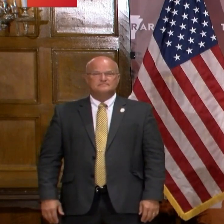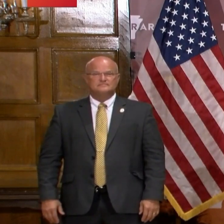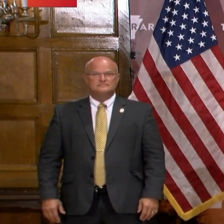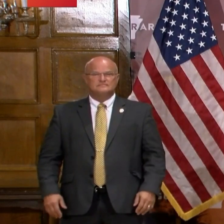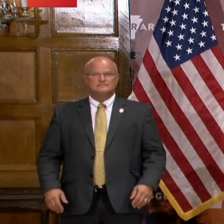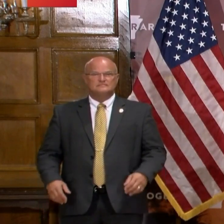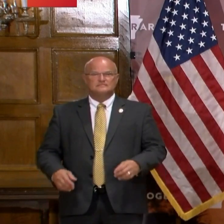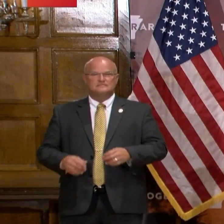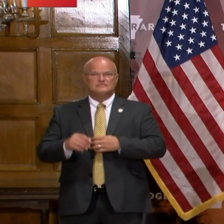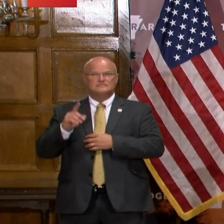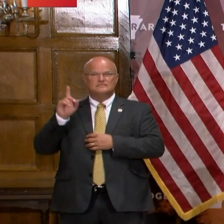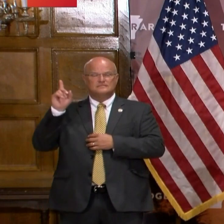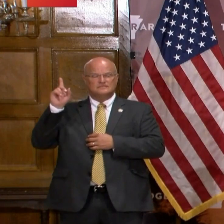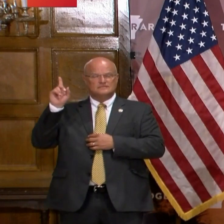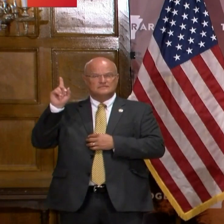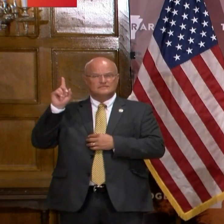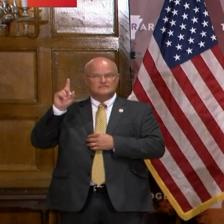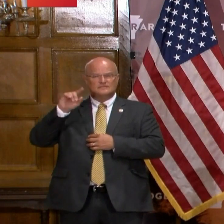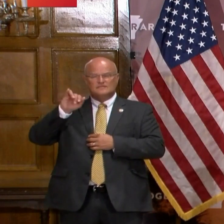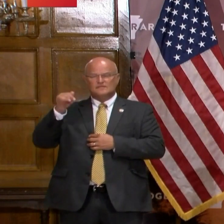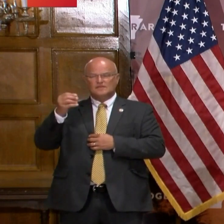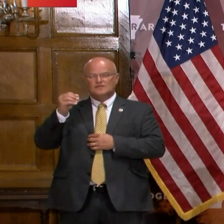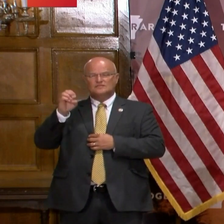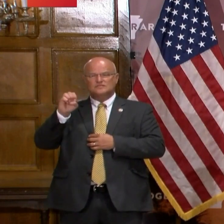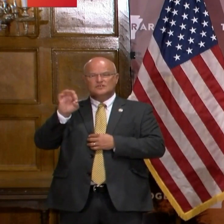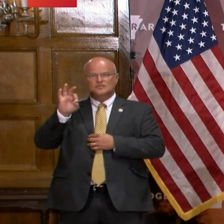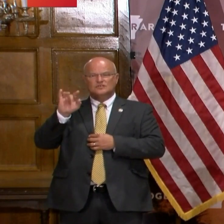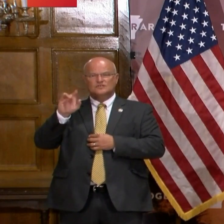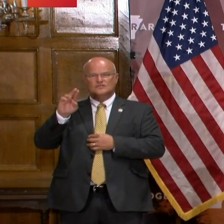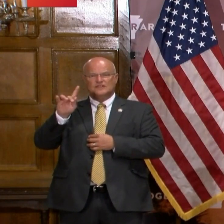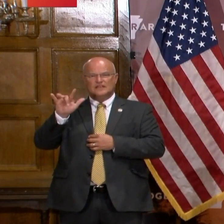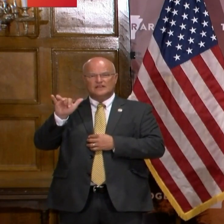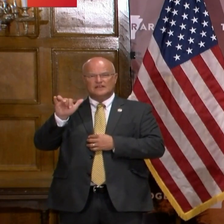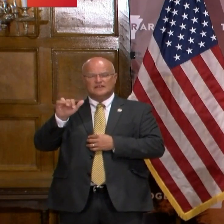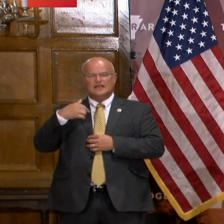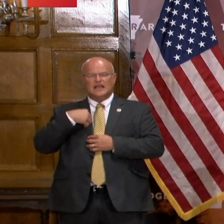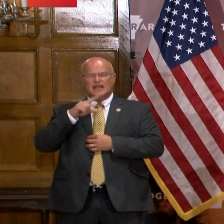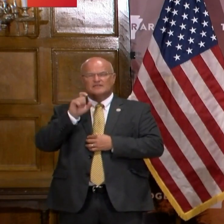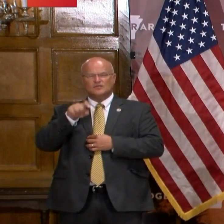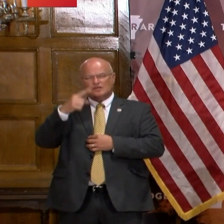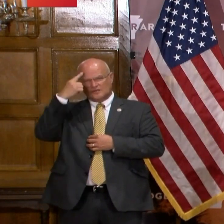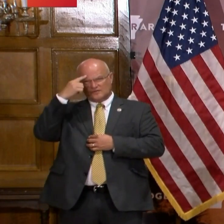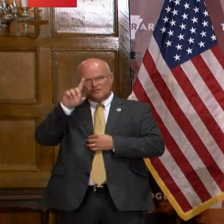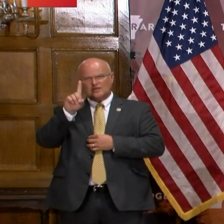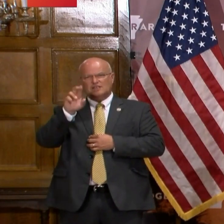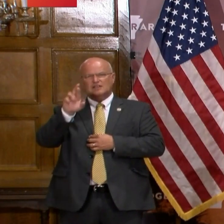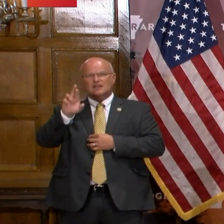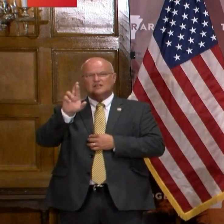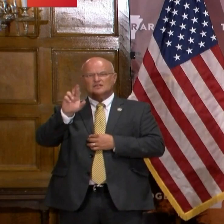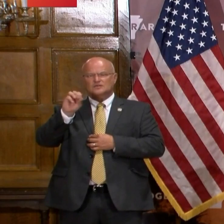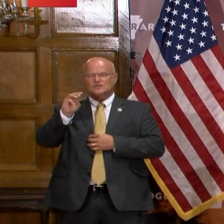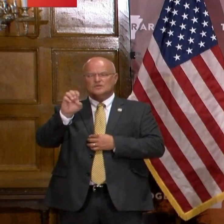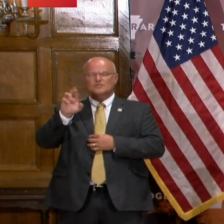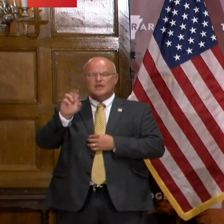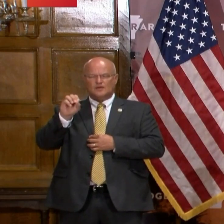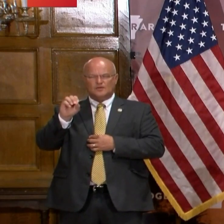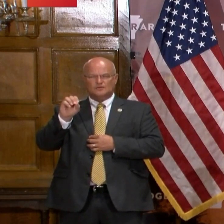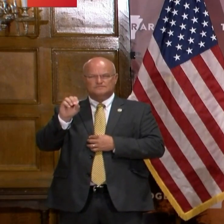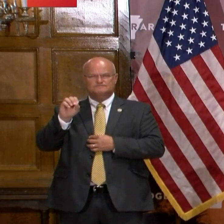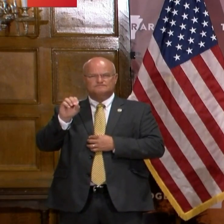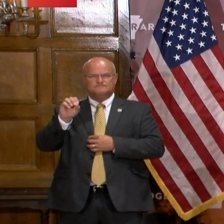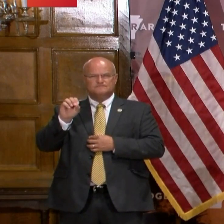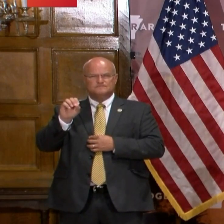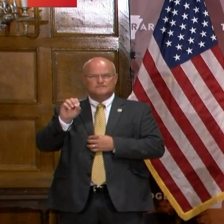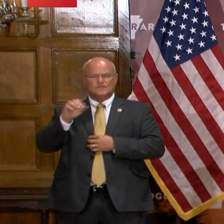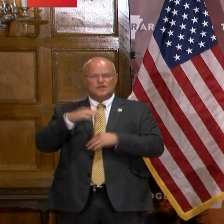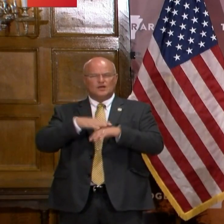All right. Governor, this is Joe Flaherty. My question is specifically for Dr. Romero. And Dr. Romero,